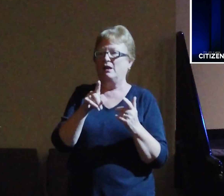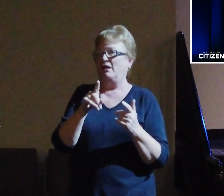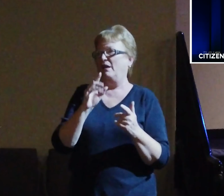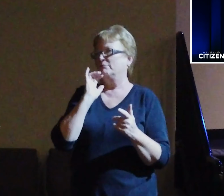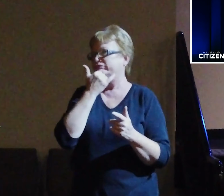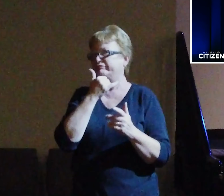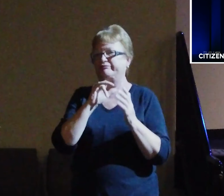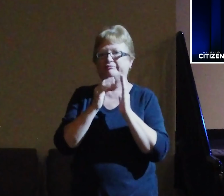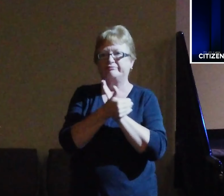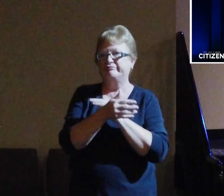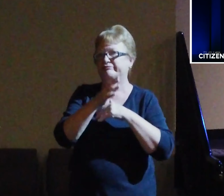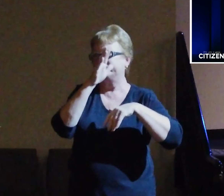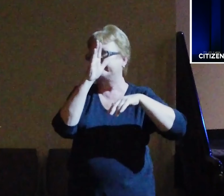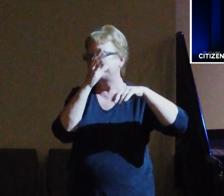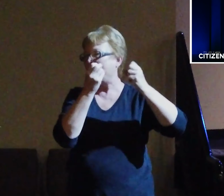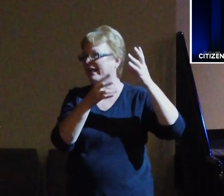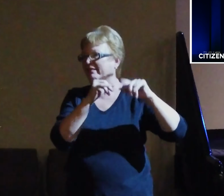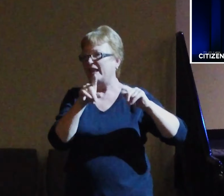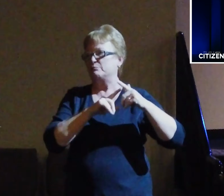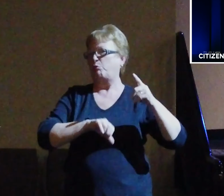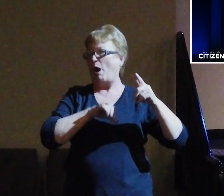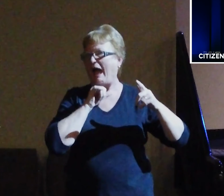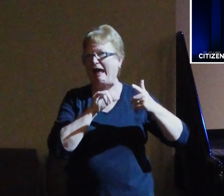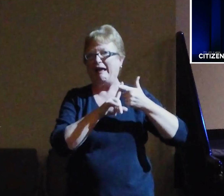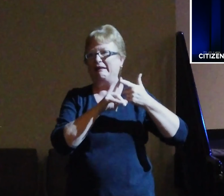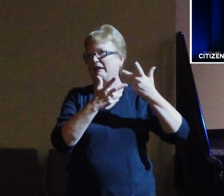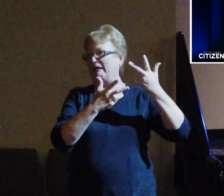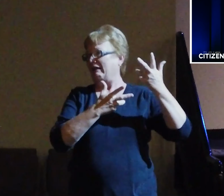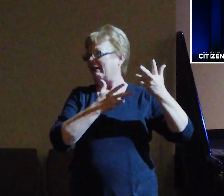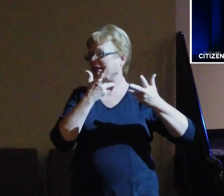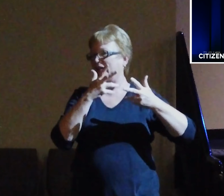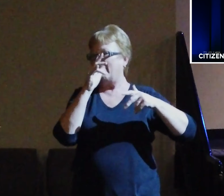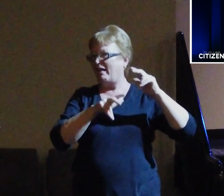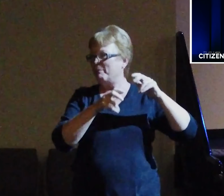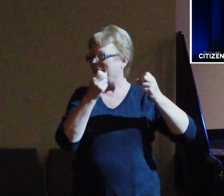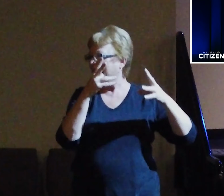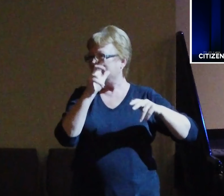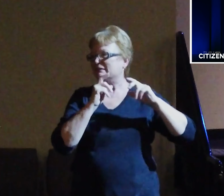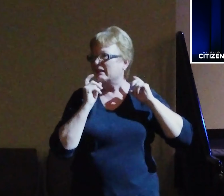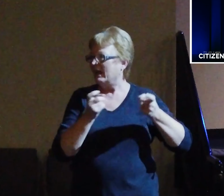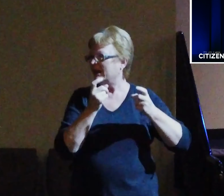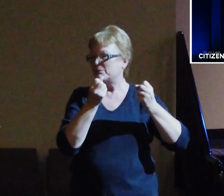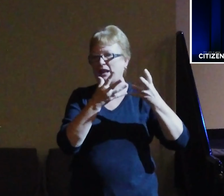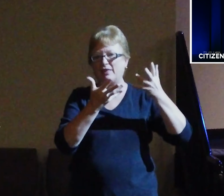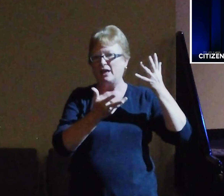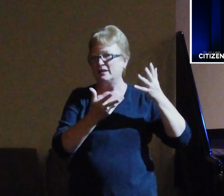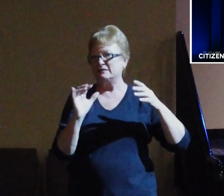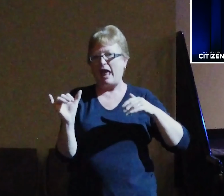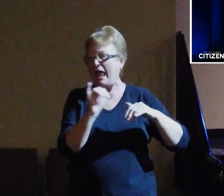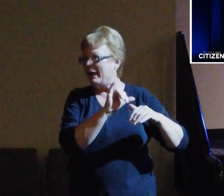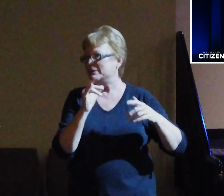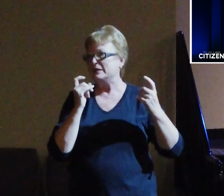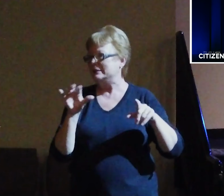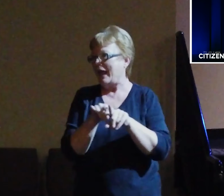pride, self-sufficiency, and so on. Different time, different location, but all the same sin.